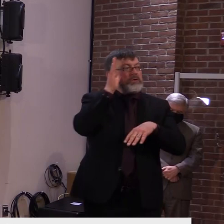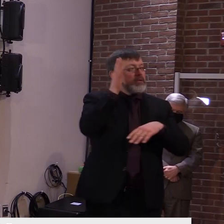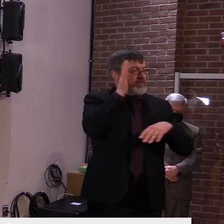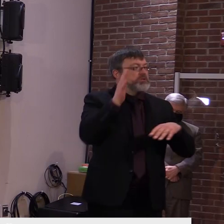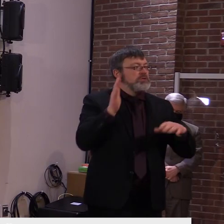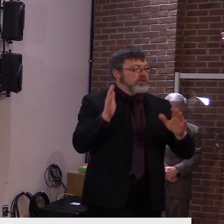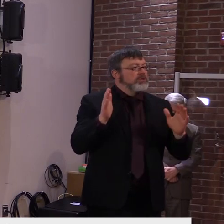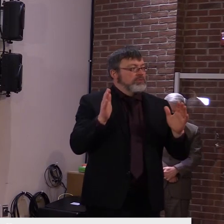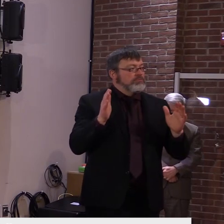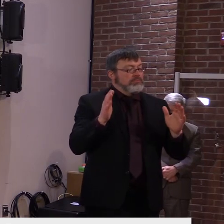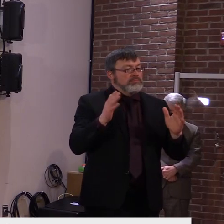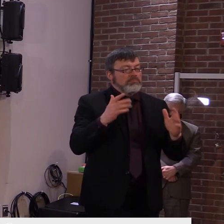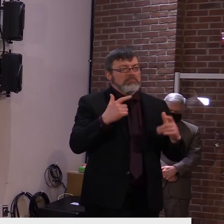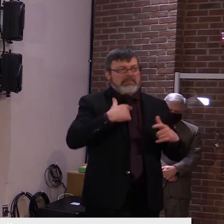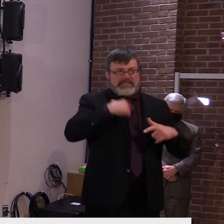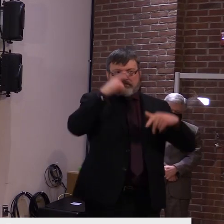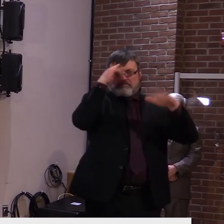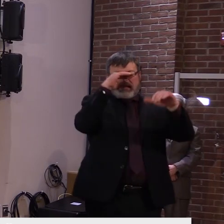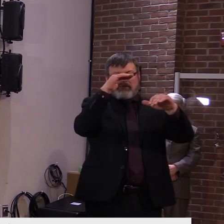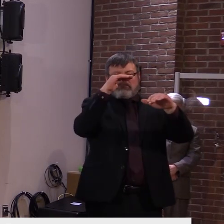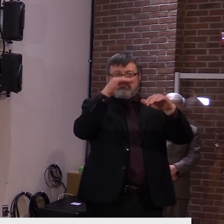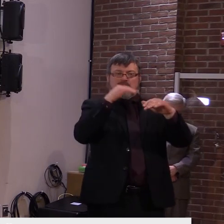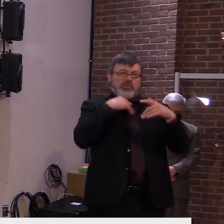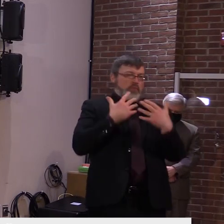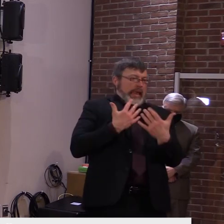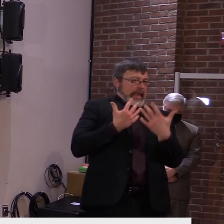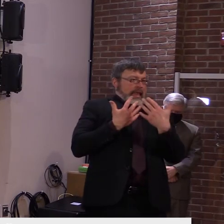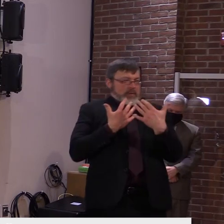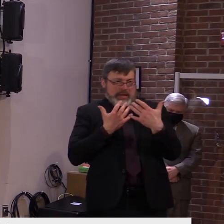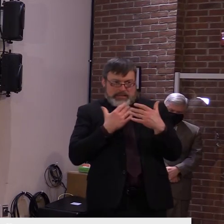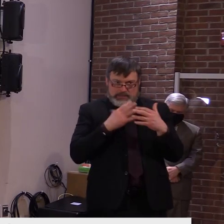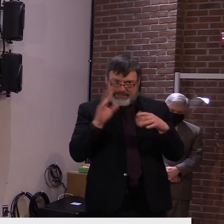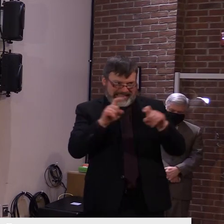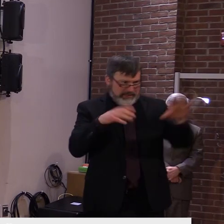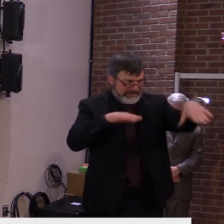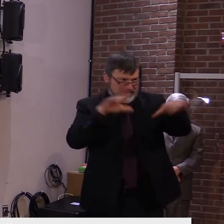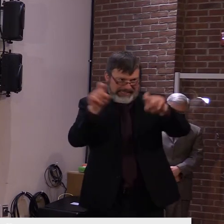that. In fact, as the CDC has indicated, it's